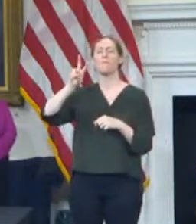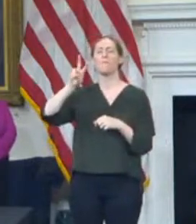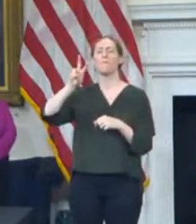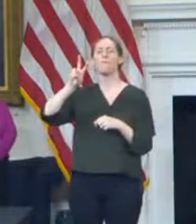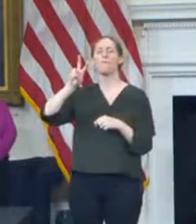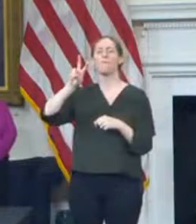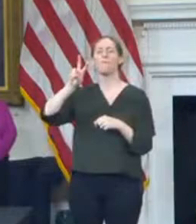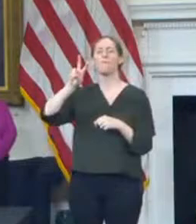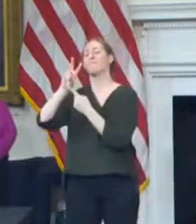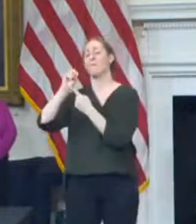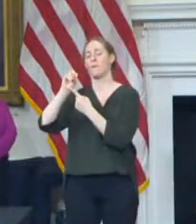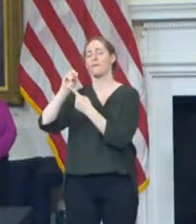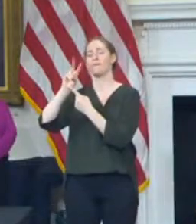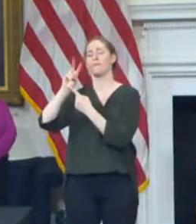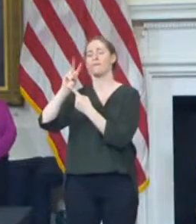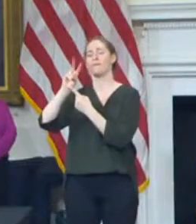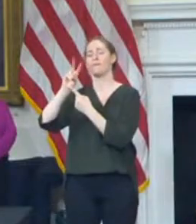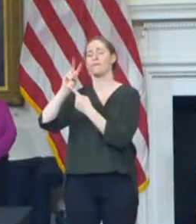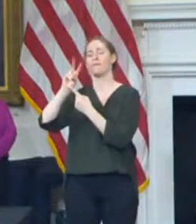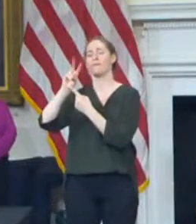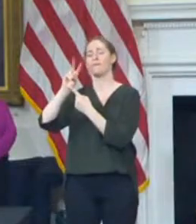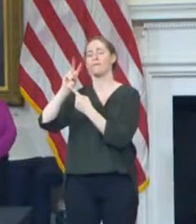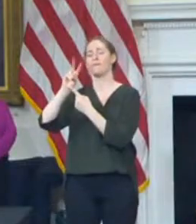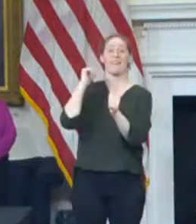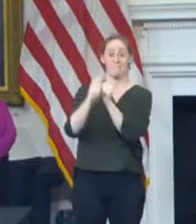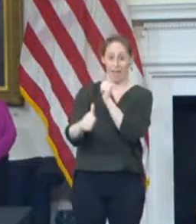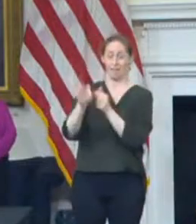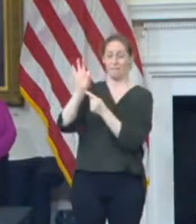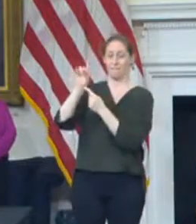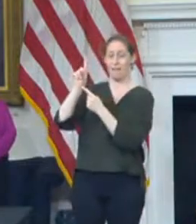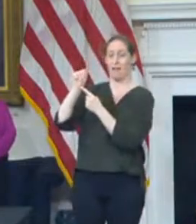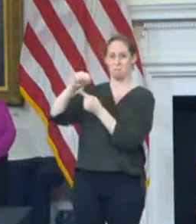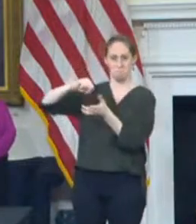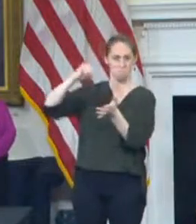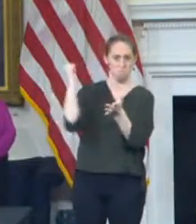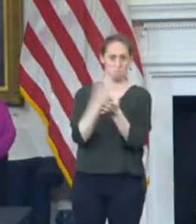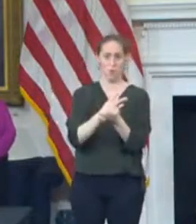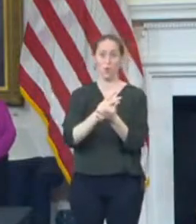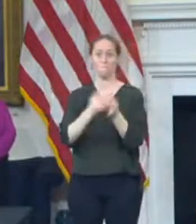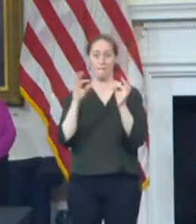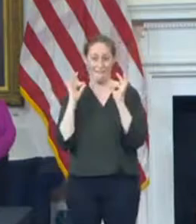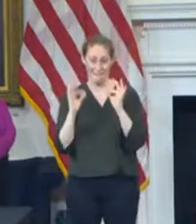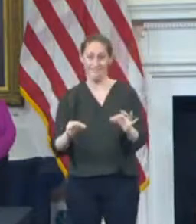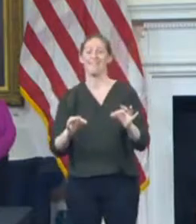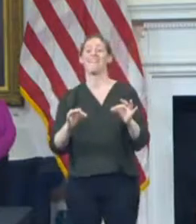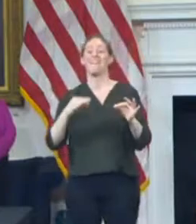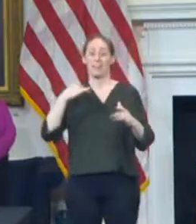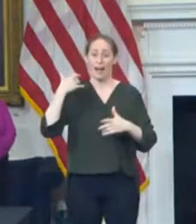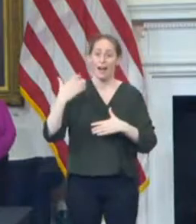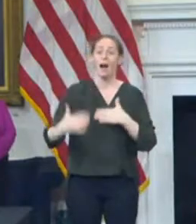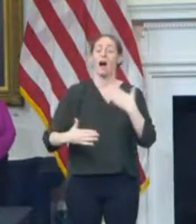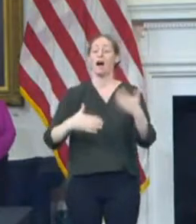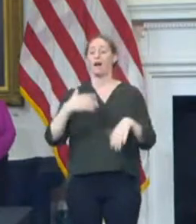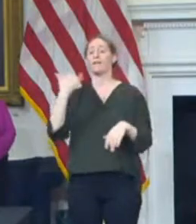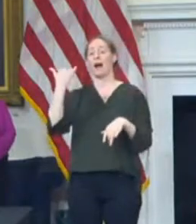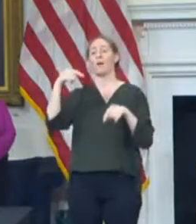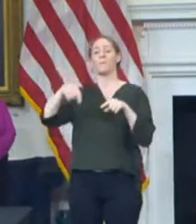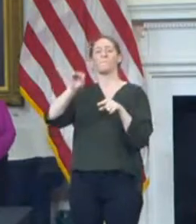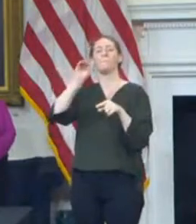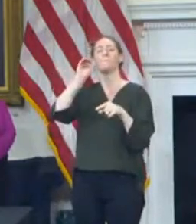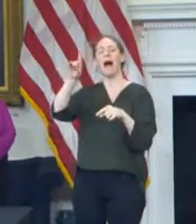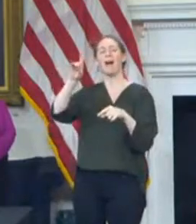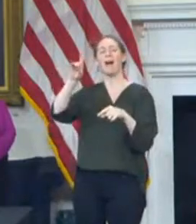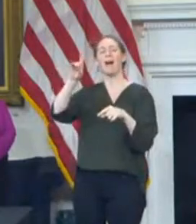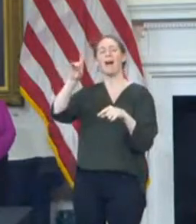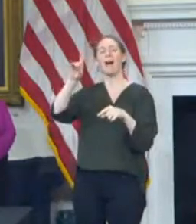a fast-track designation from the FDA for their vaccine. Back in April, our team at the Maryland Department